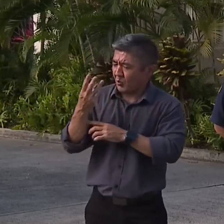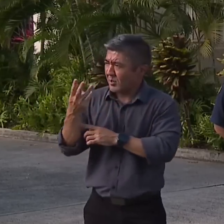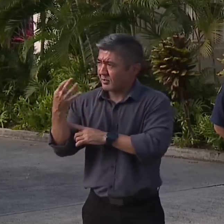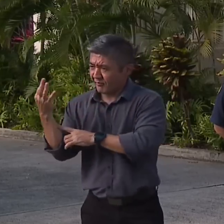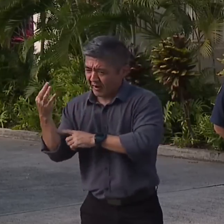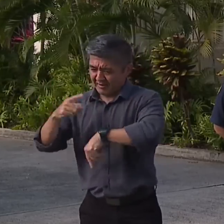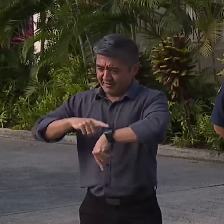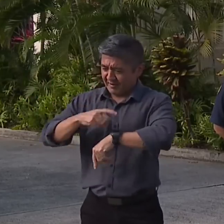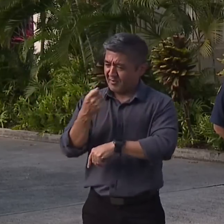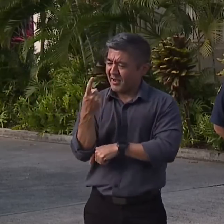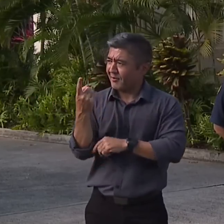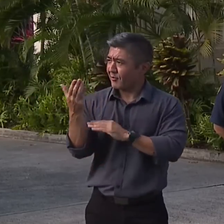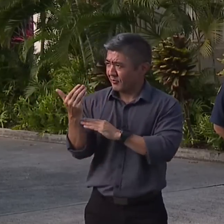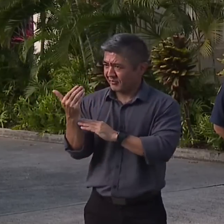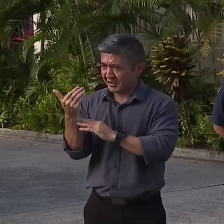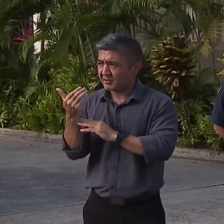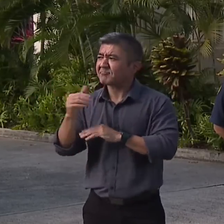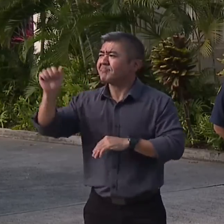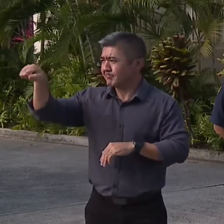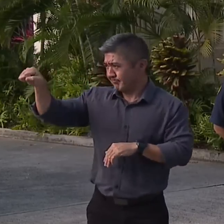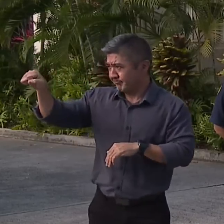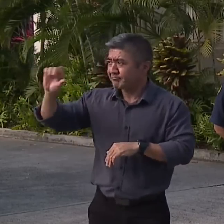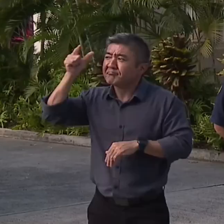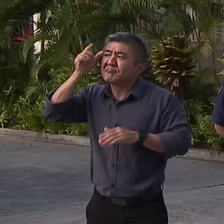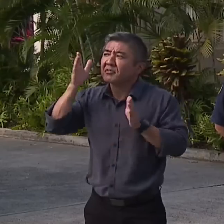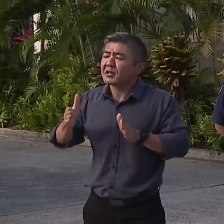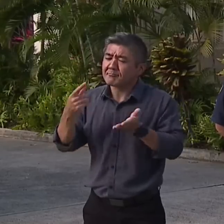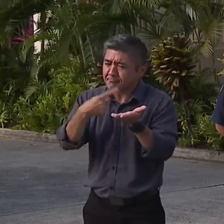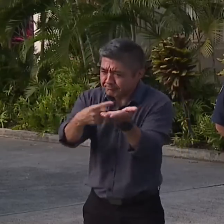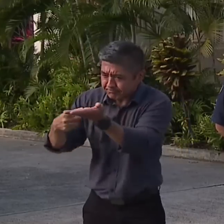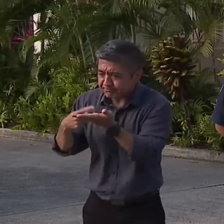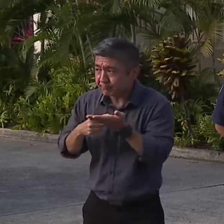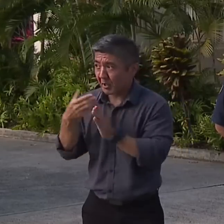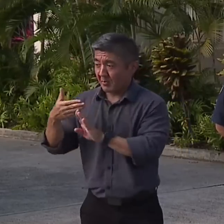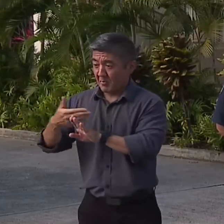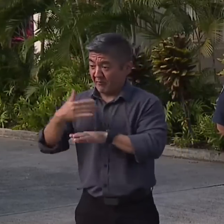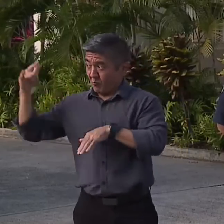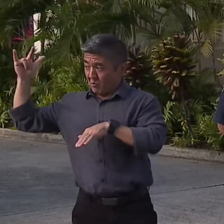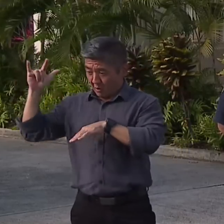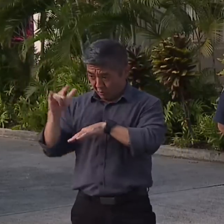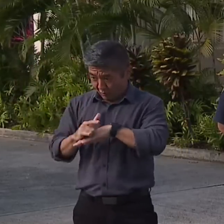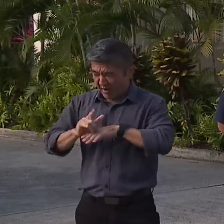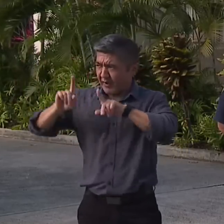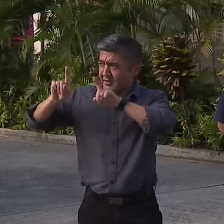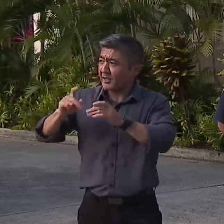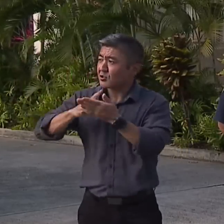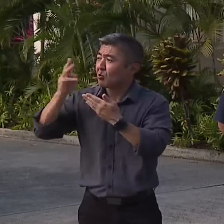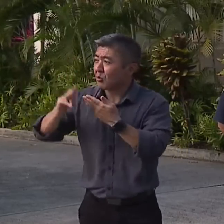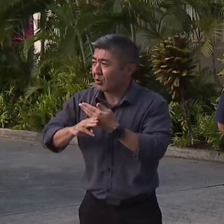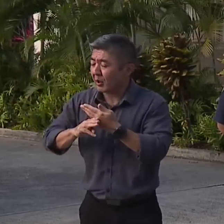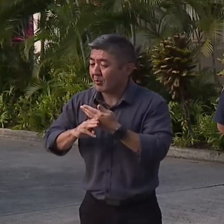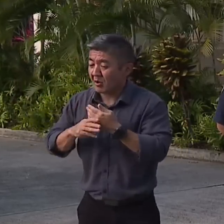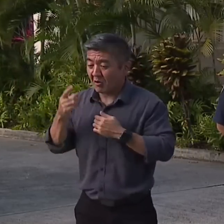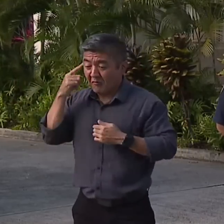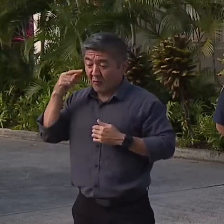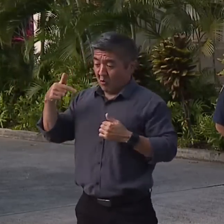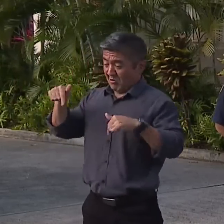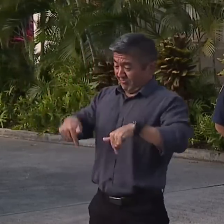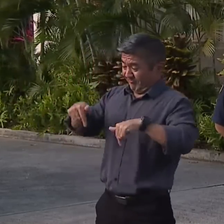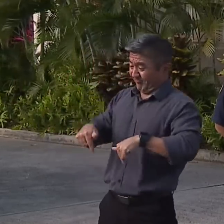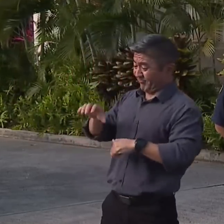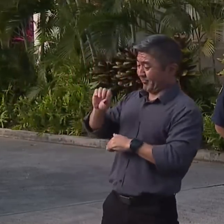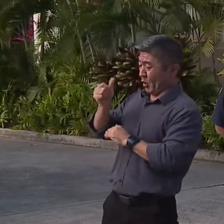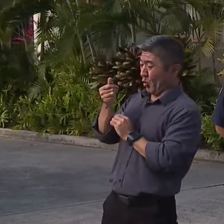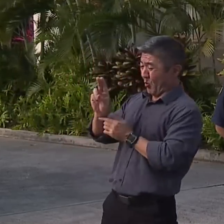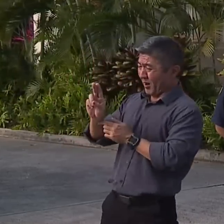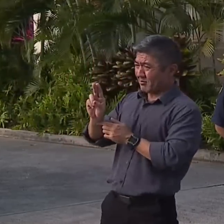11:15, and he talked about the pre-travel test program. Just speaking for Oahu, I told them that I would support